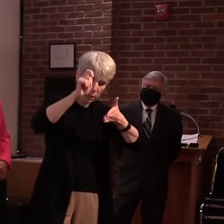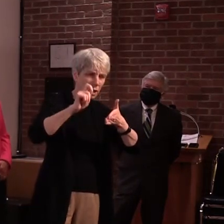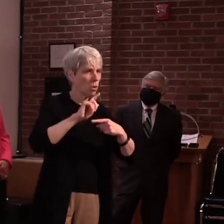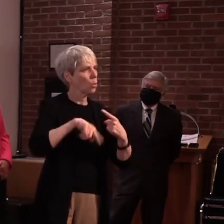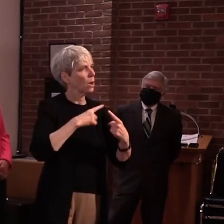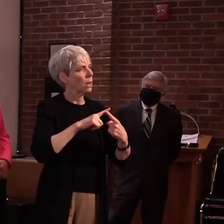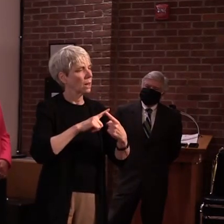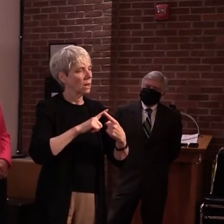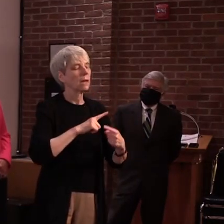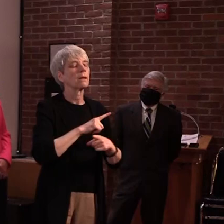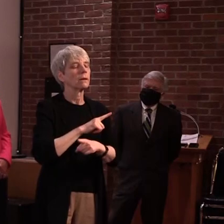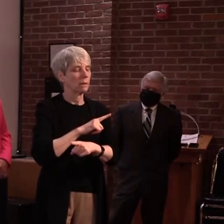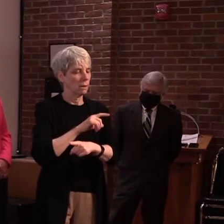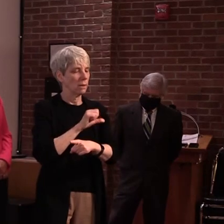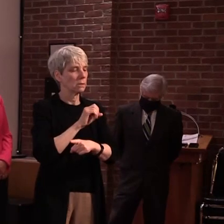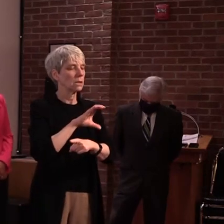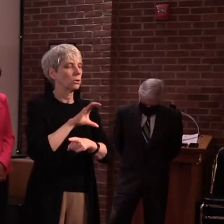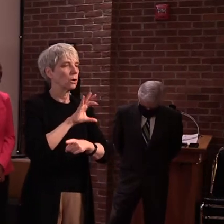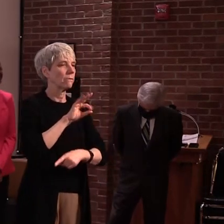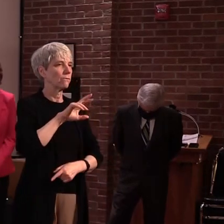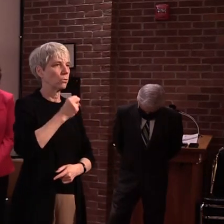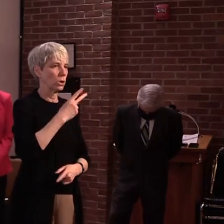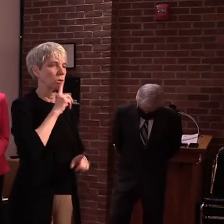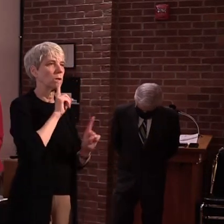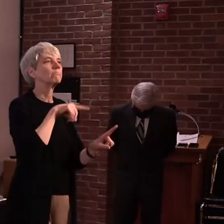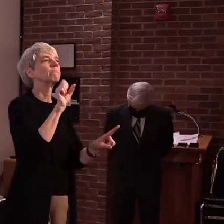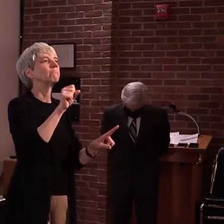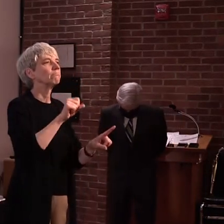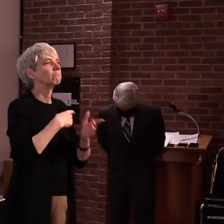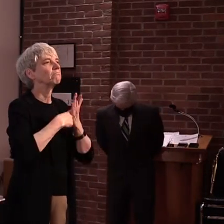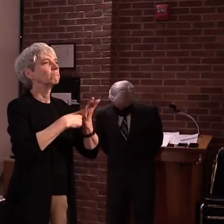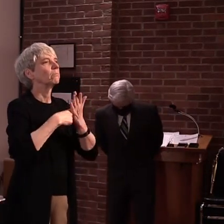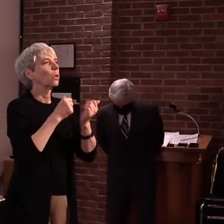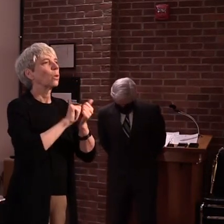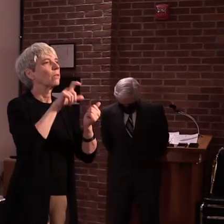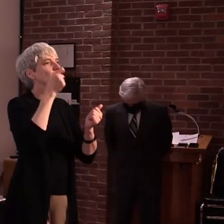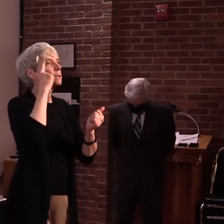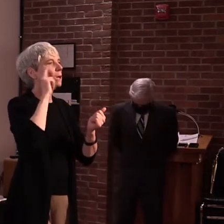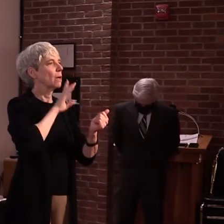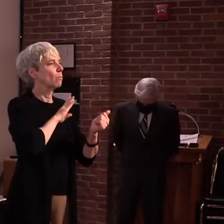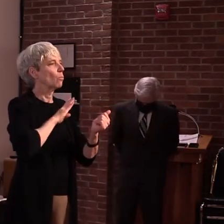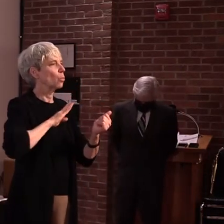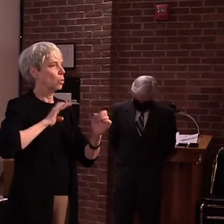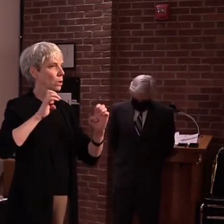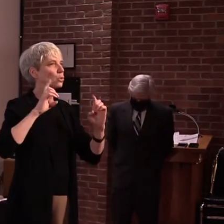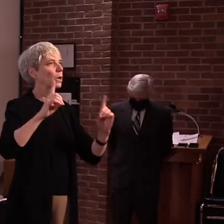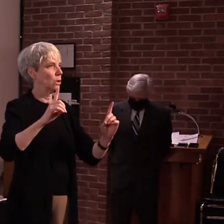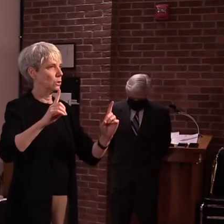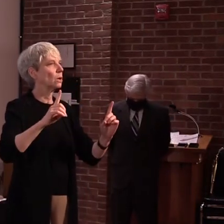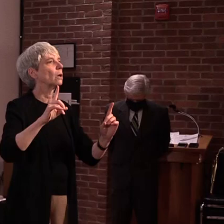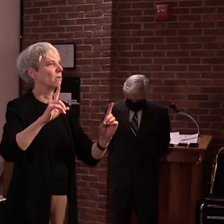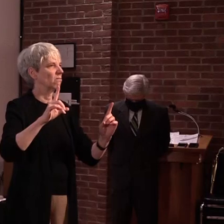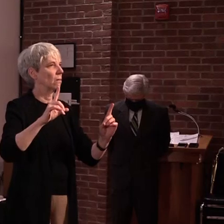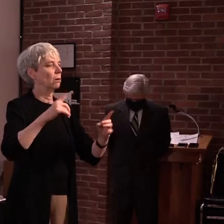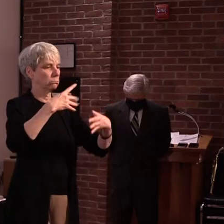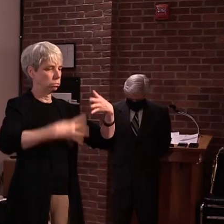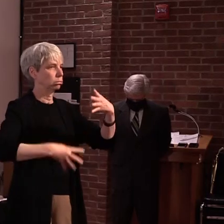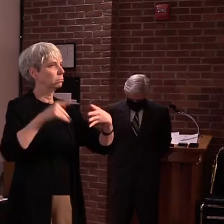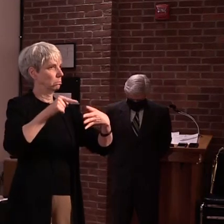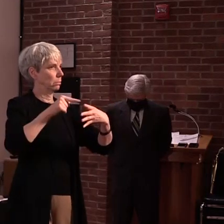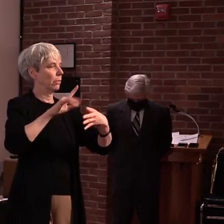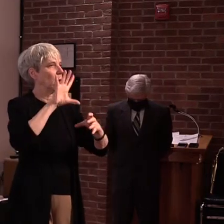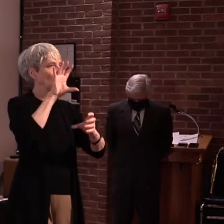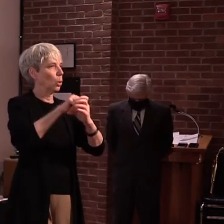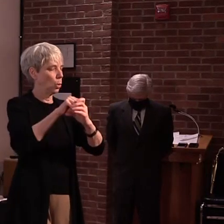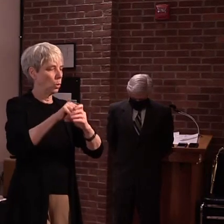Yeah, thank you. We are working with the State Board of Education. That'll be part of it. The State Board received a